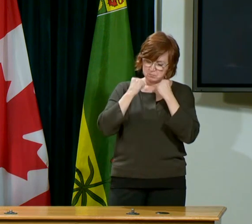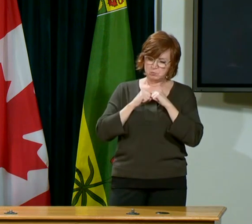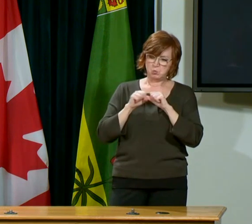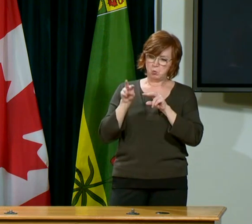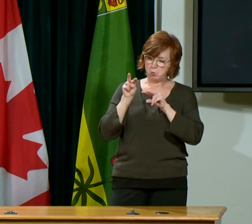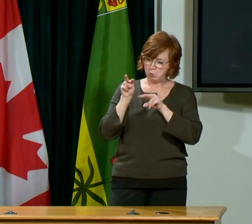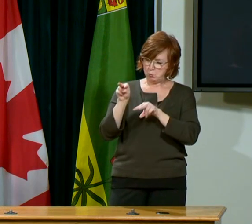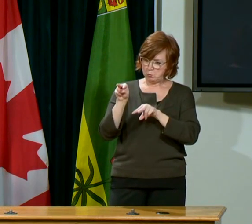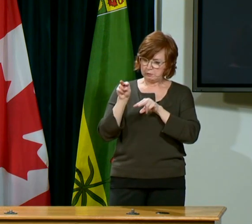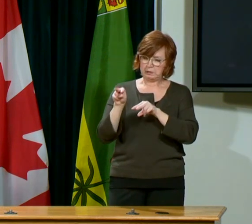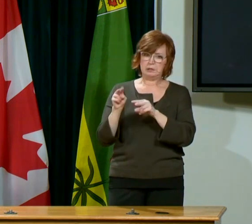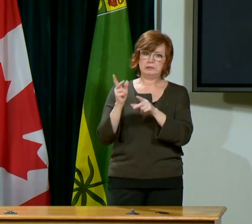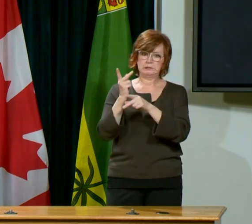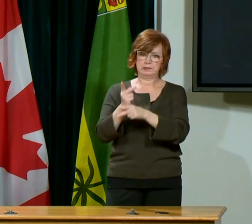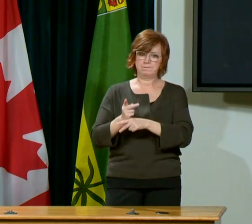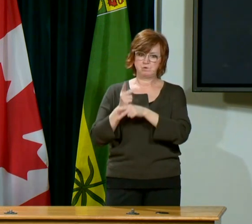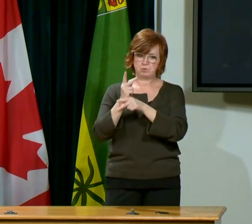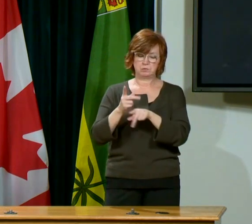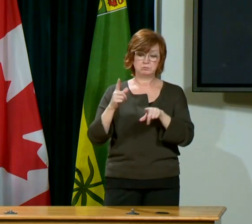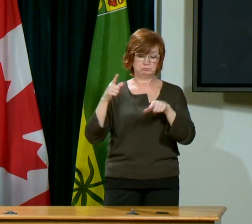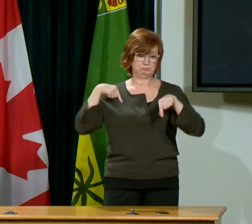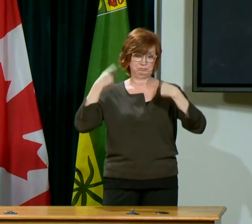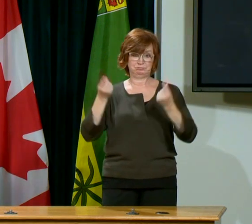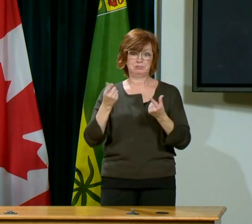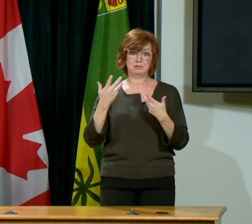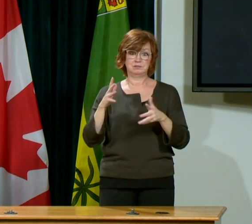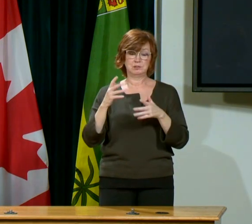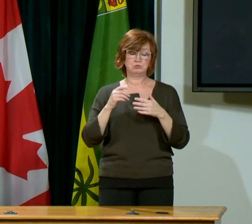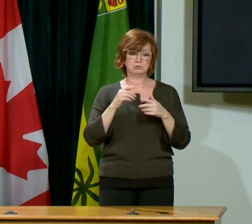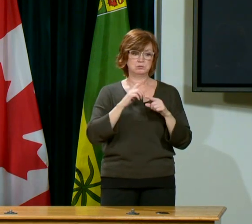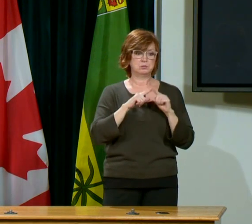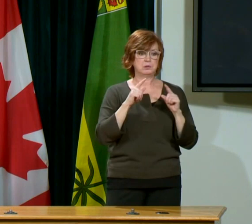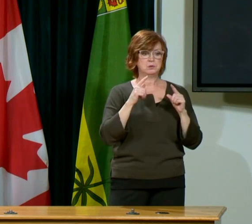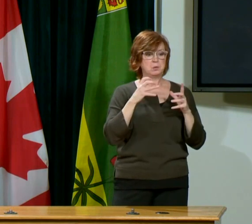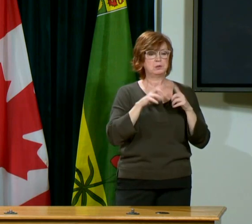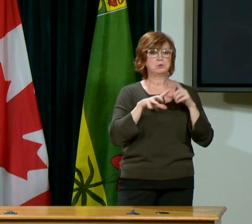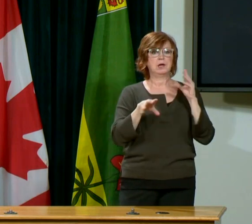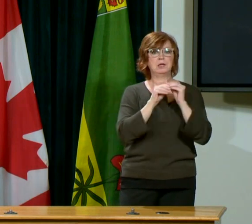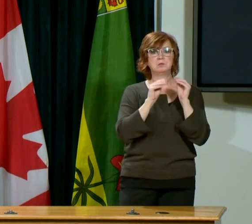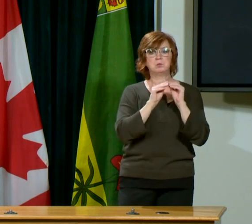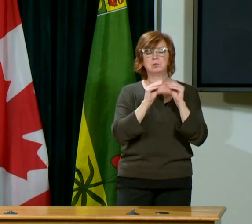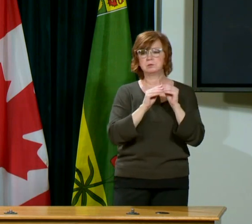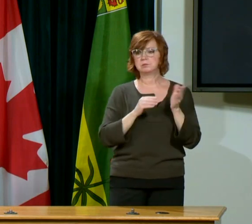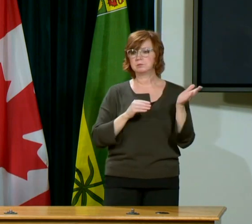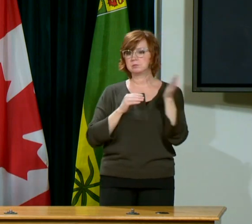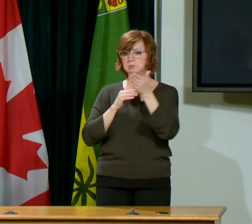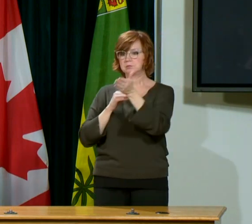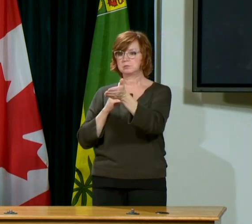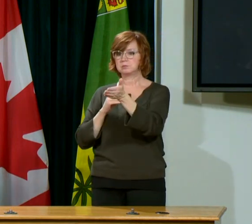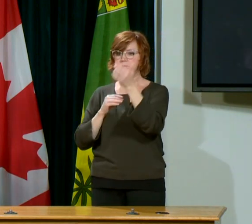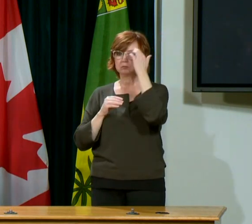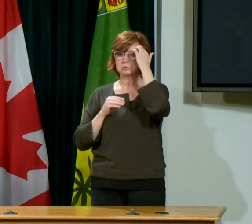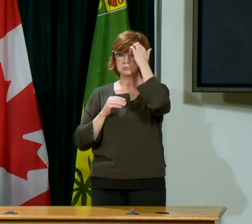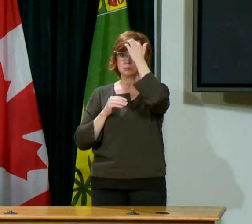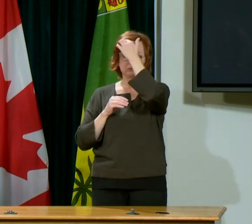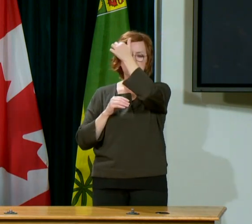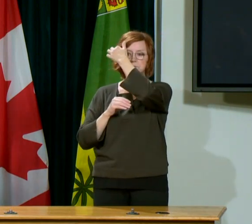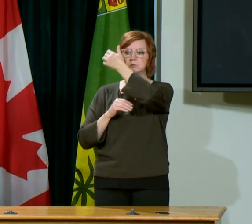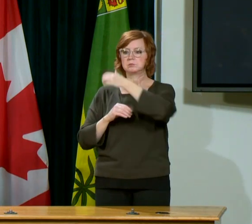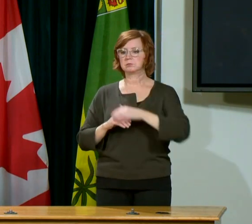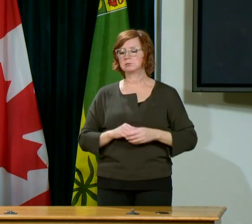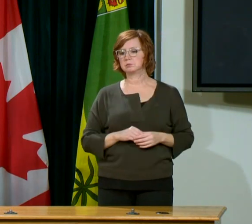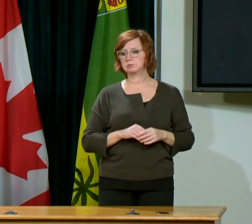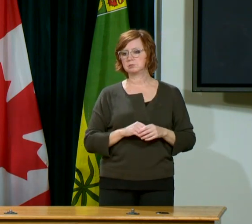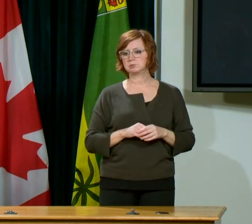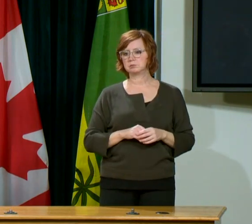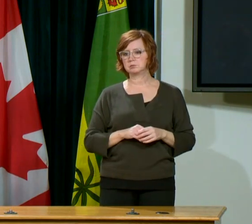I've mentioned, but we've been doing that in long-term care for a while now, including our affiliates. There's a question in the room. Yeah. The advice that the